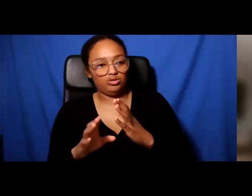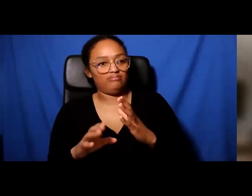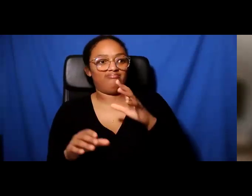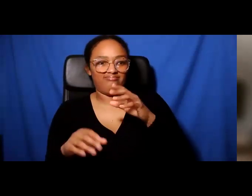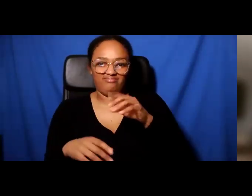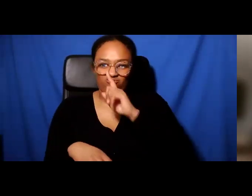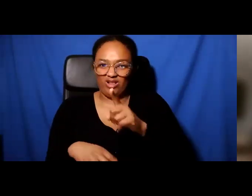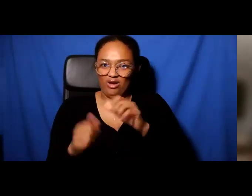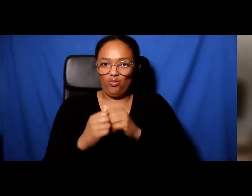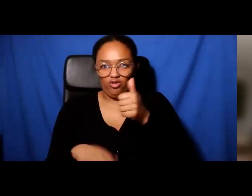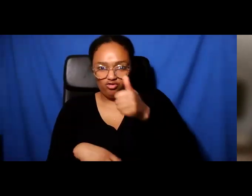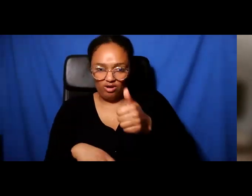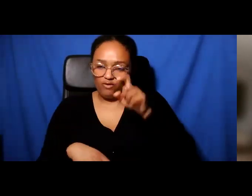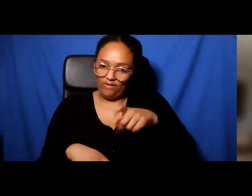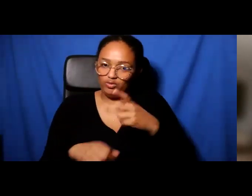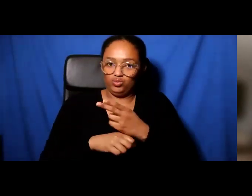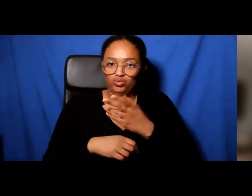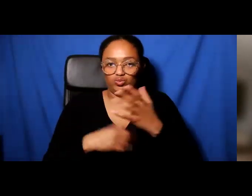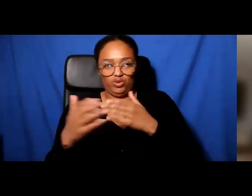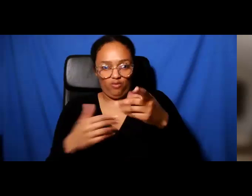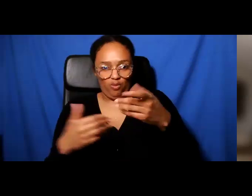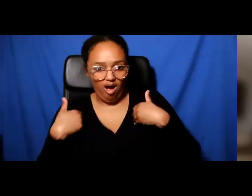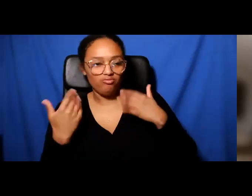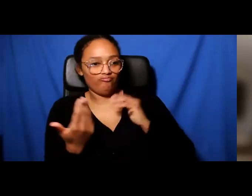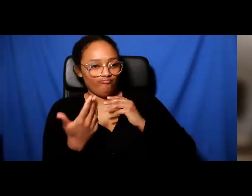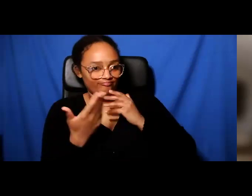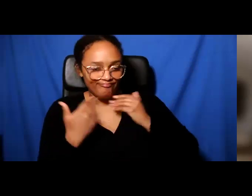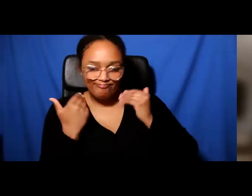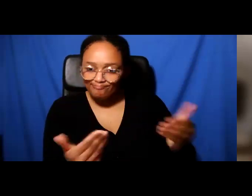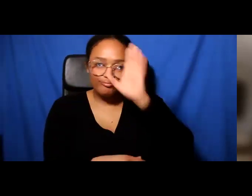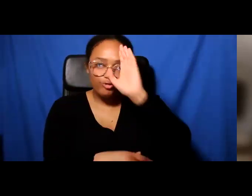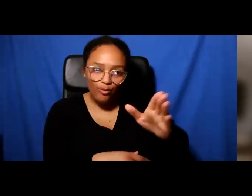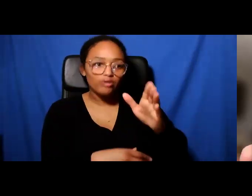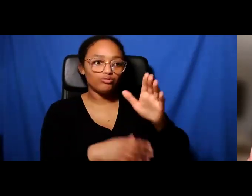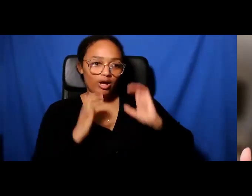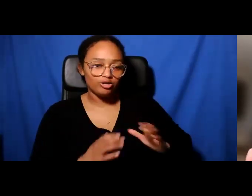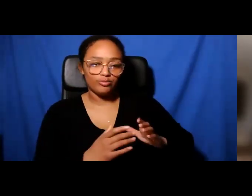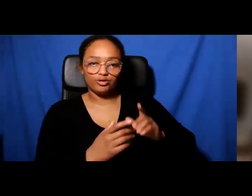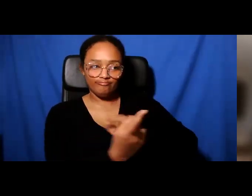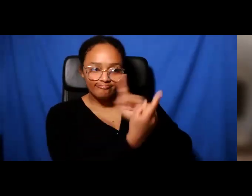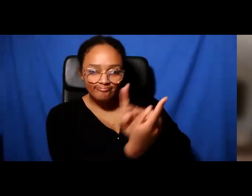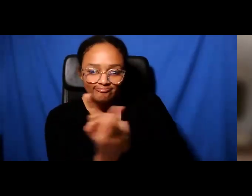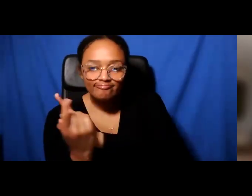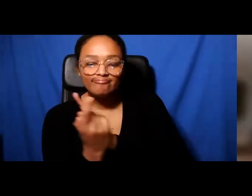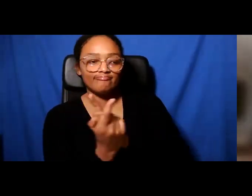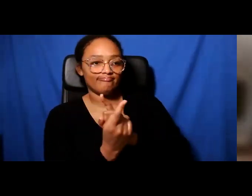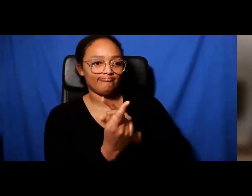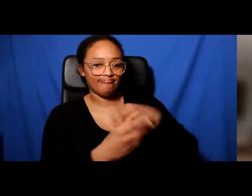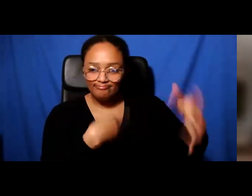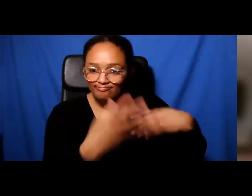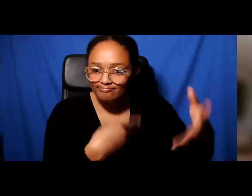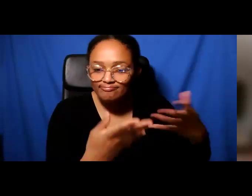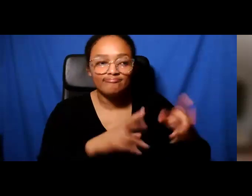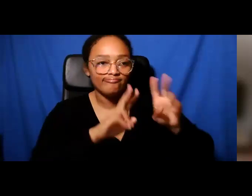to come to you. You have to go to each one in the beginning by yourself manually, right? And this is a process that a